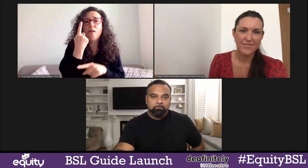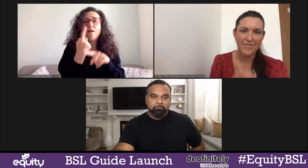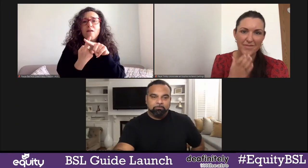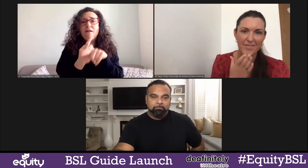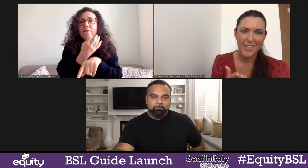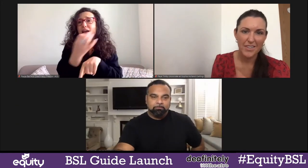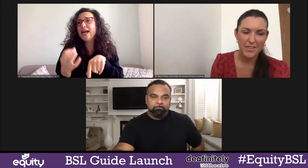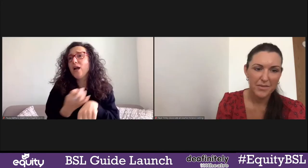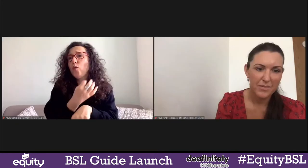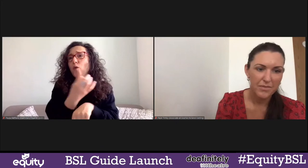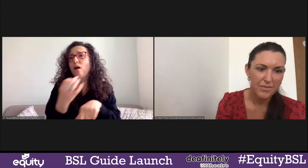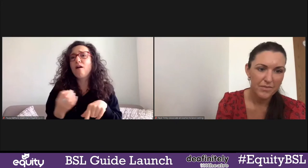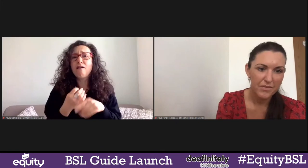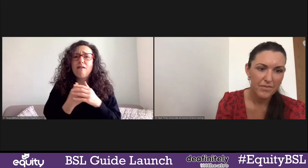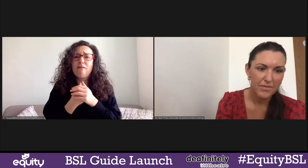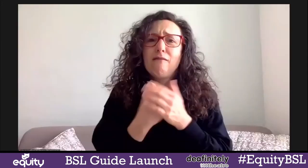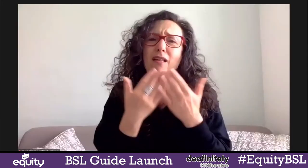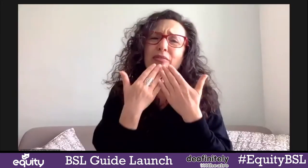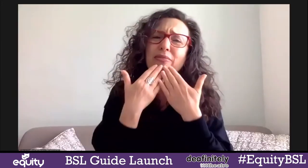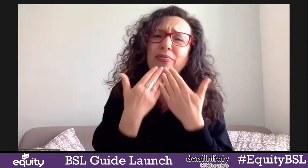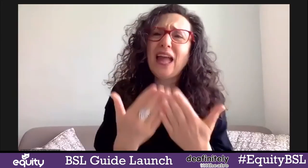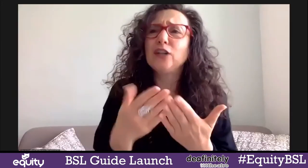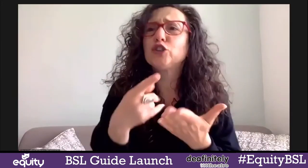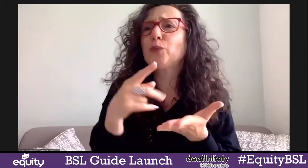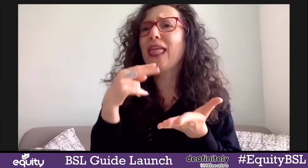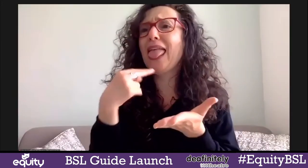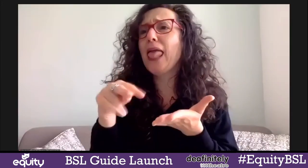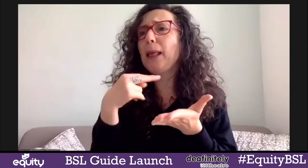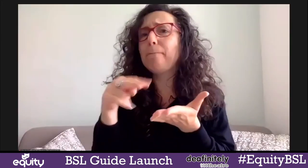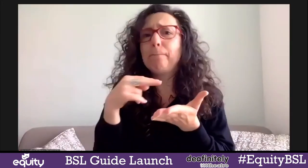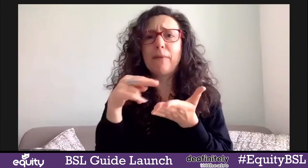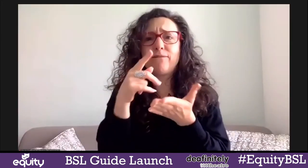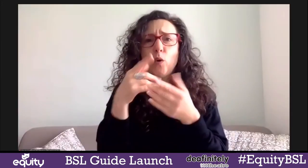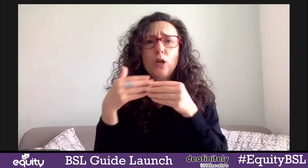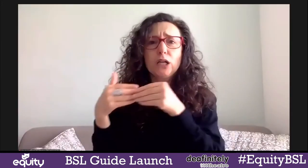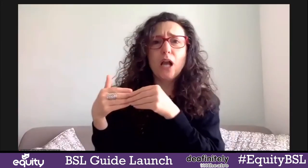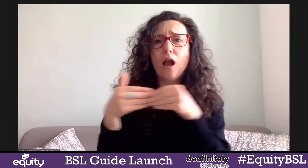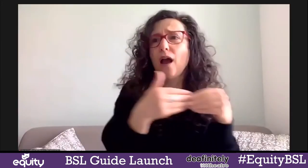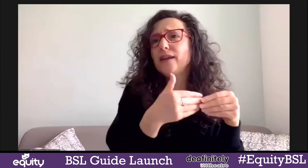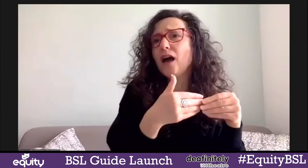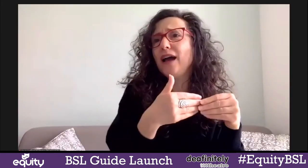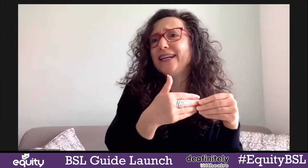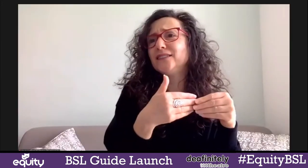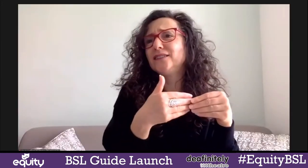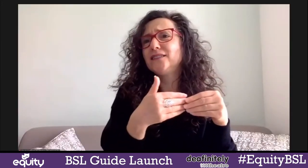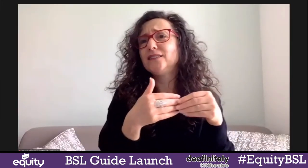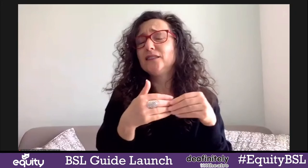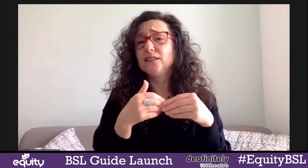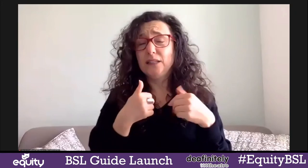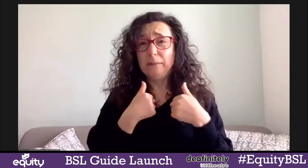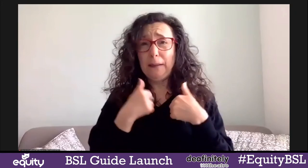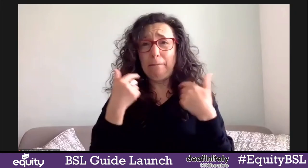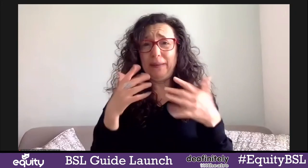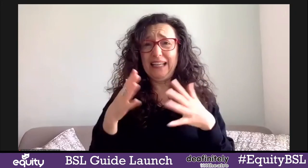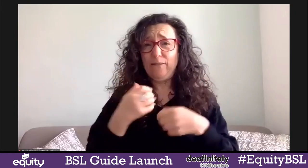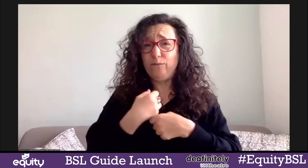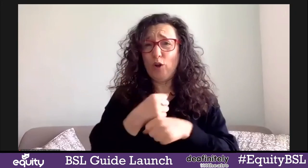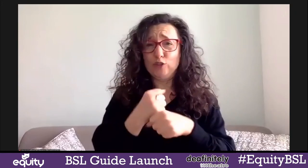everybody for participating in this panel discussion for the last 90 minutes. I'd like to say firstly thank you to